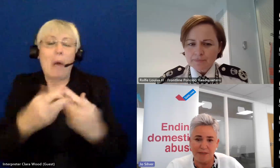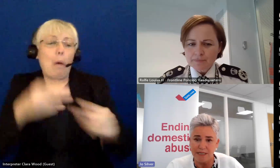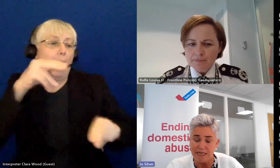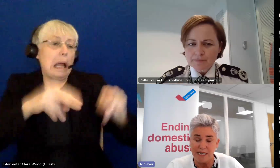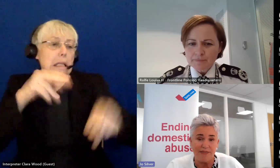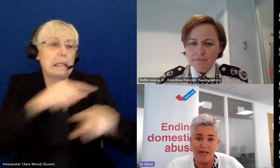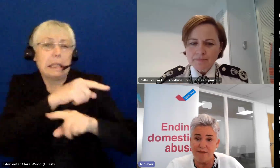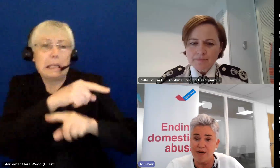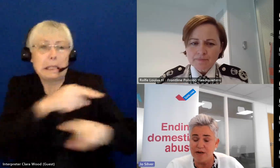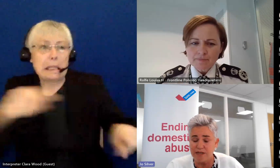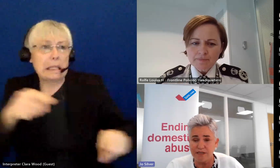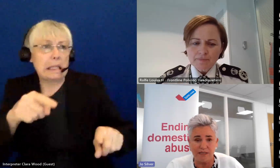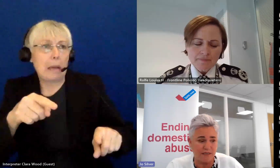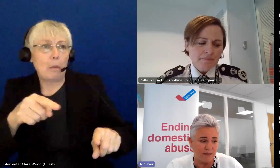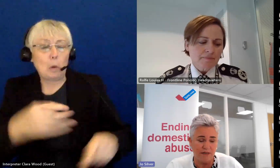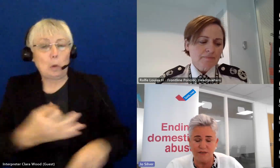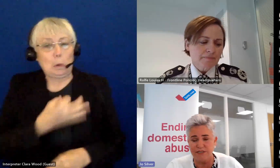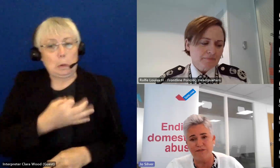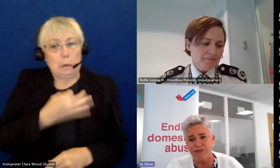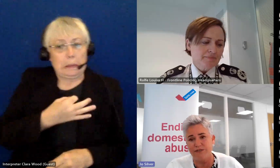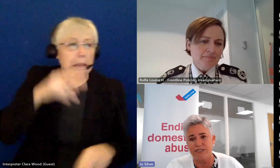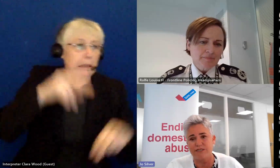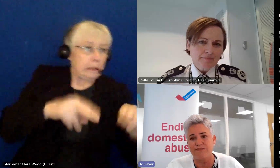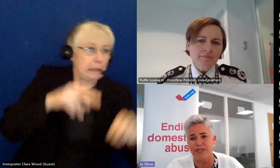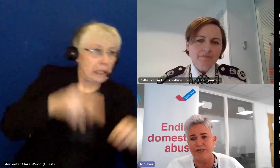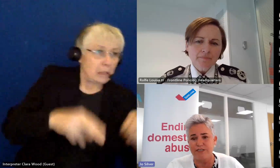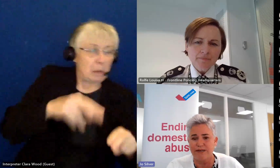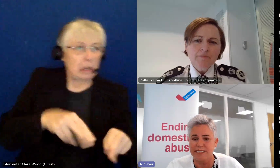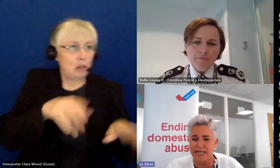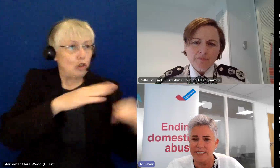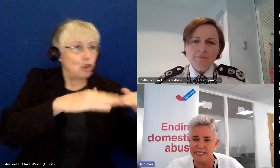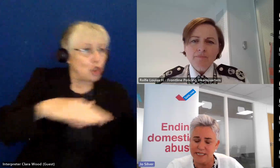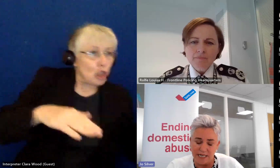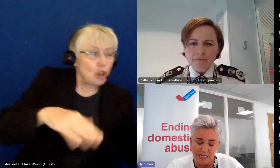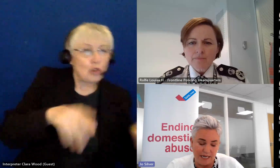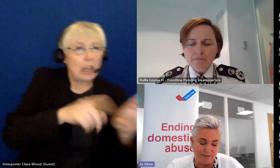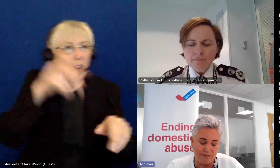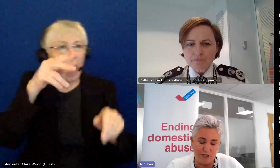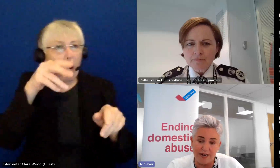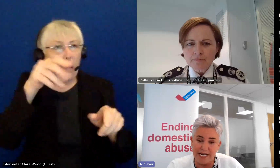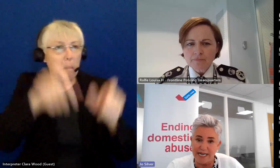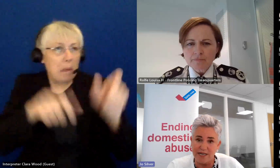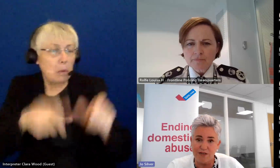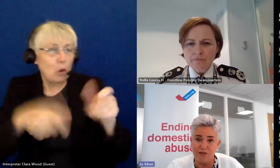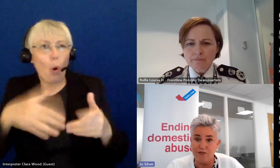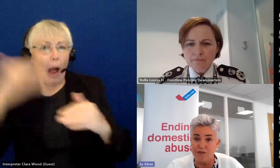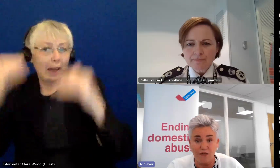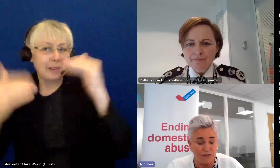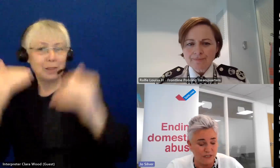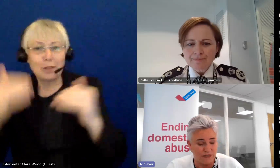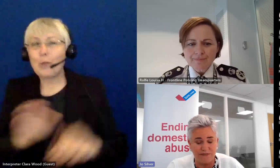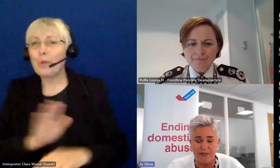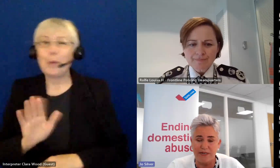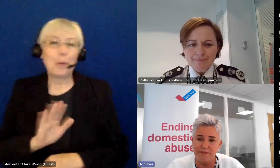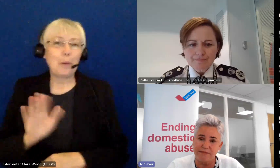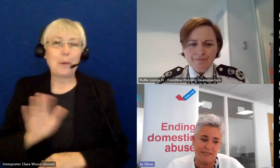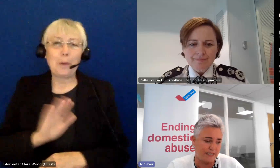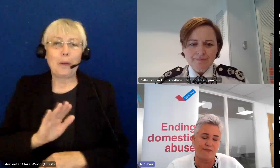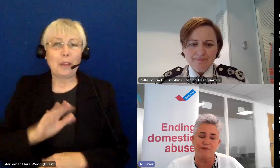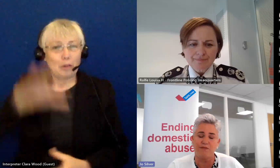young people. There are lots of routes for you to access training through lots